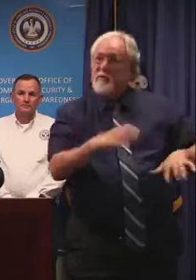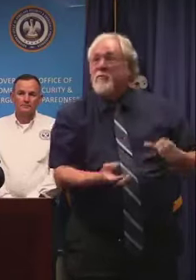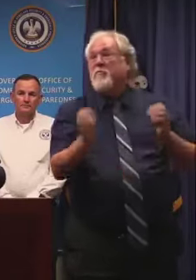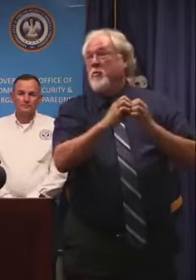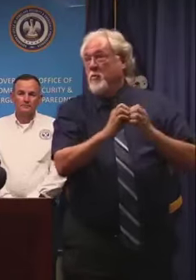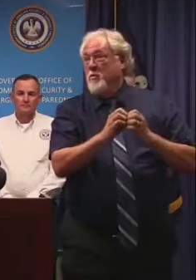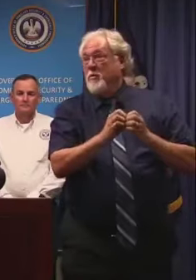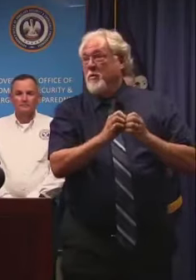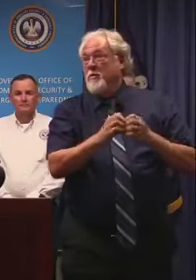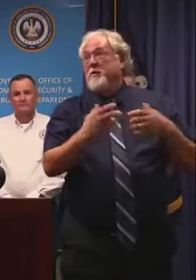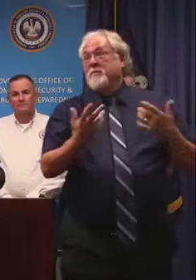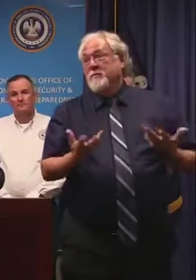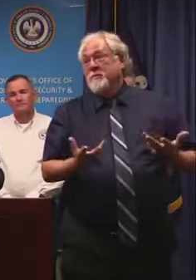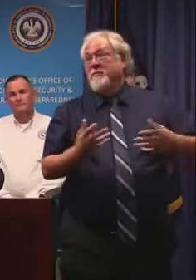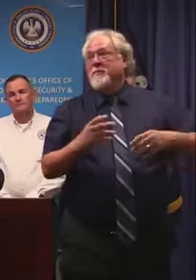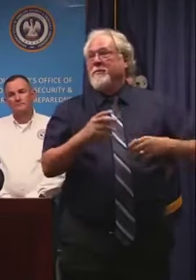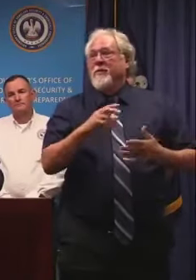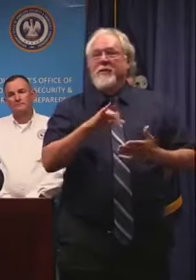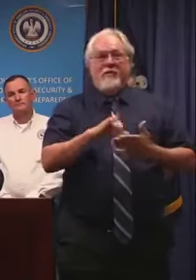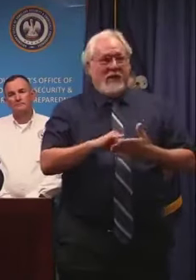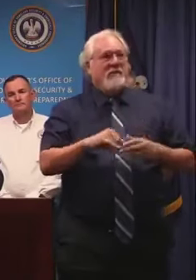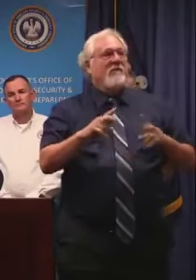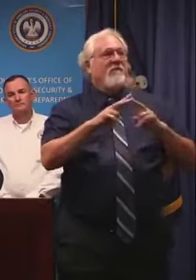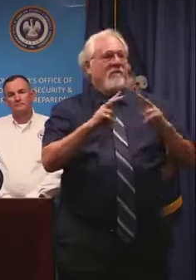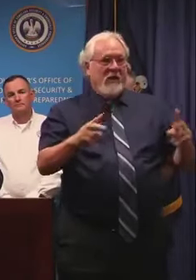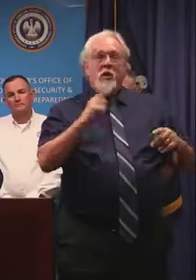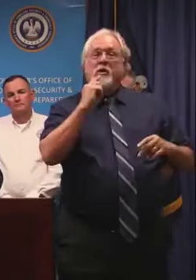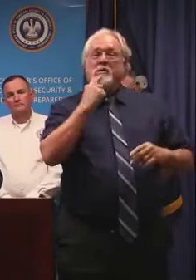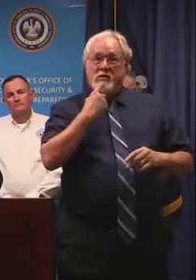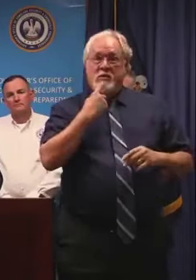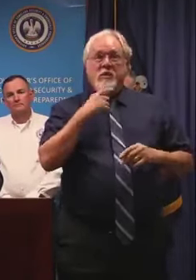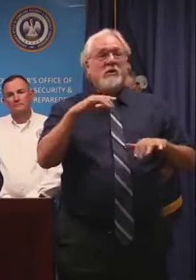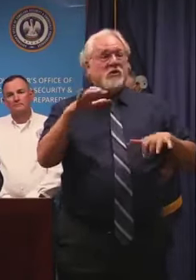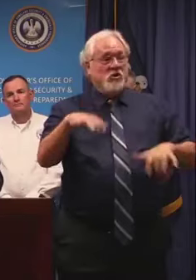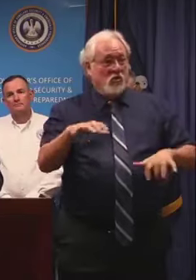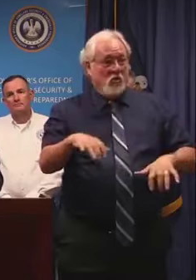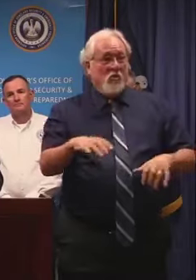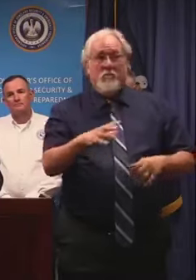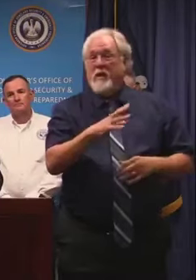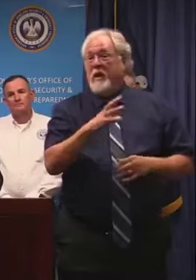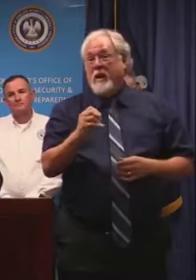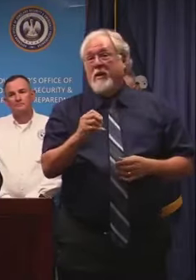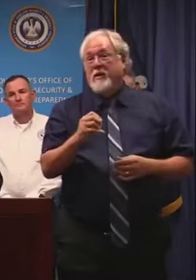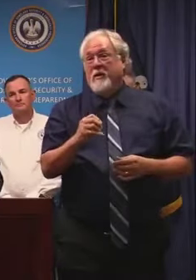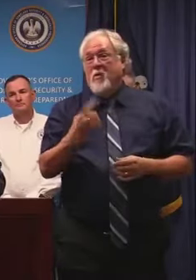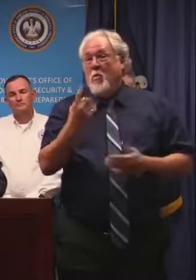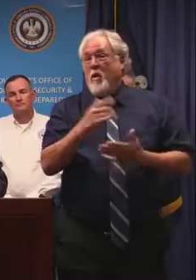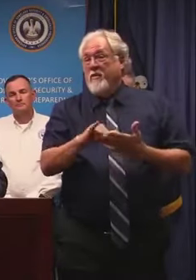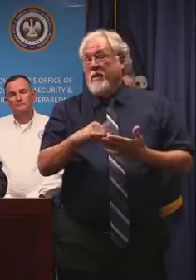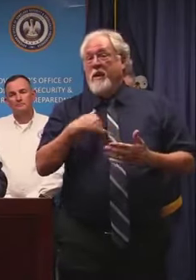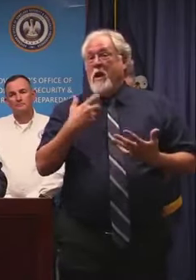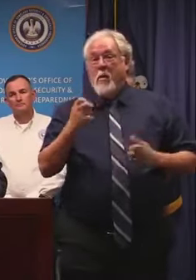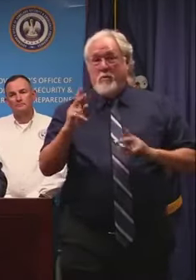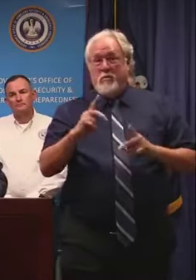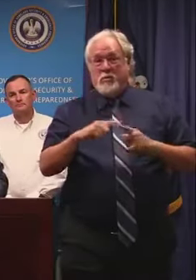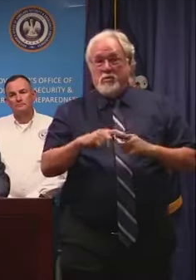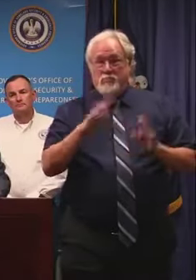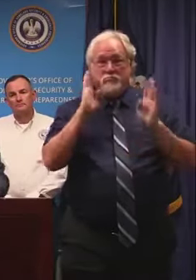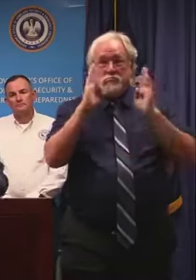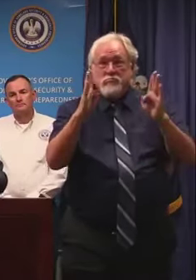drop. And so, this is a very serious storm. It's one that I want everyone to